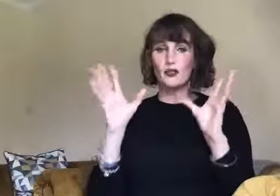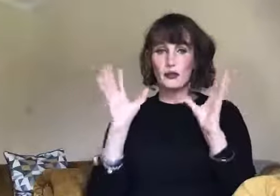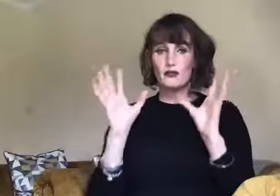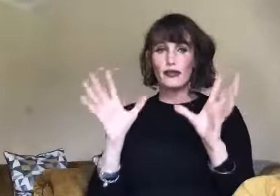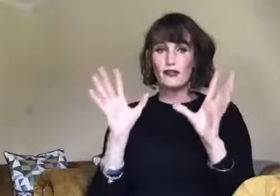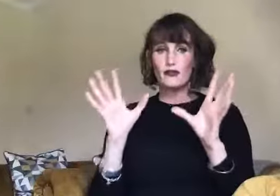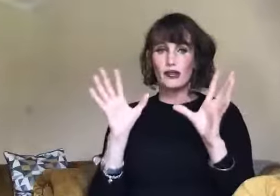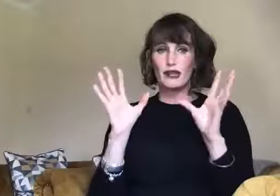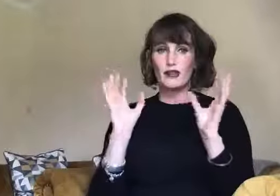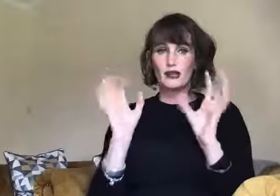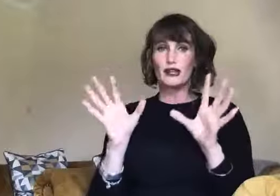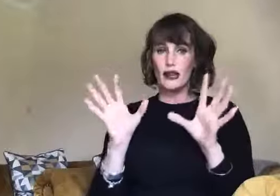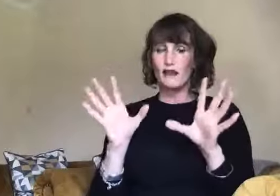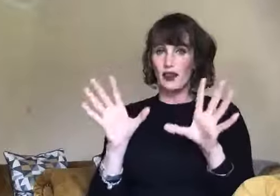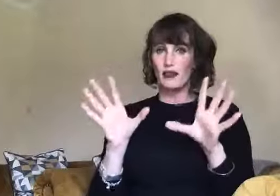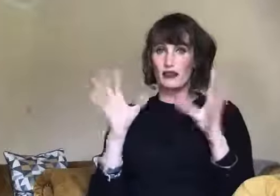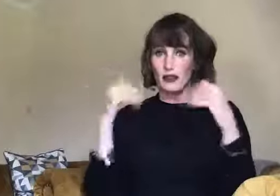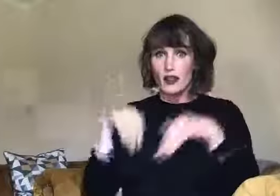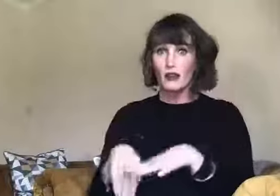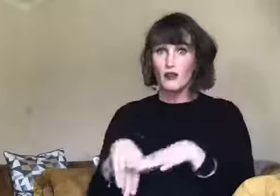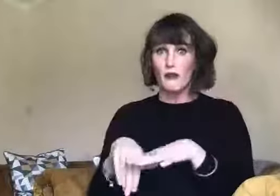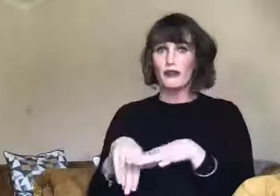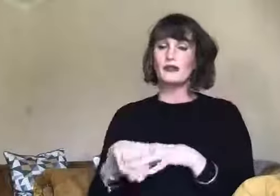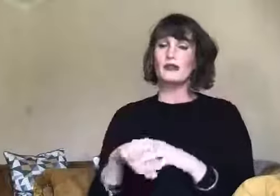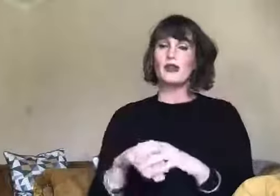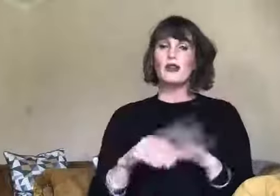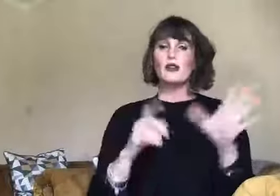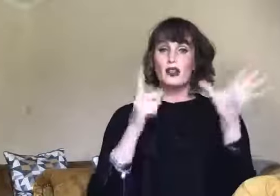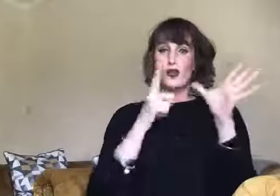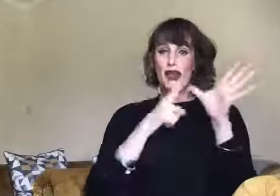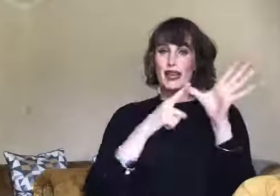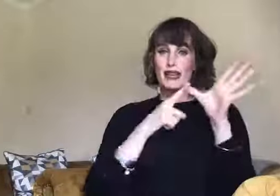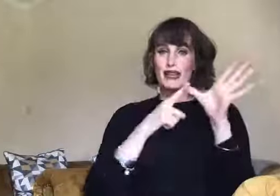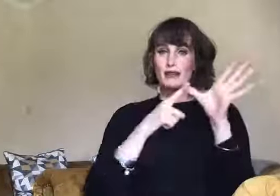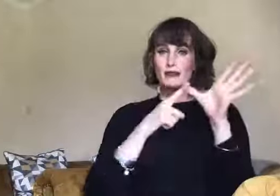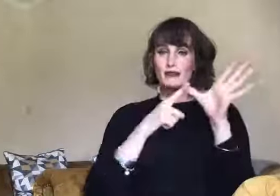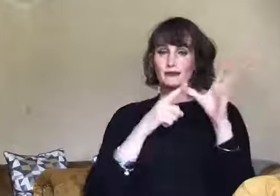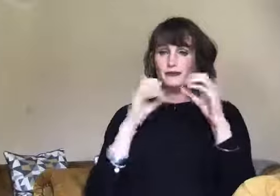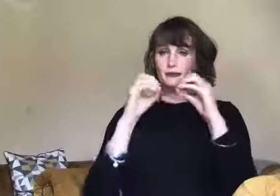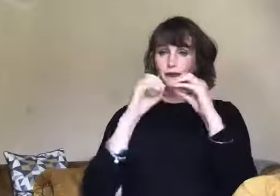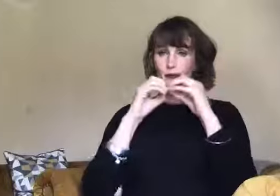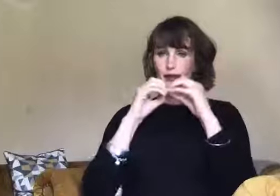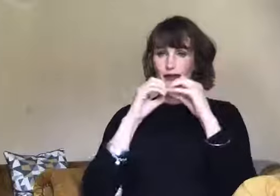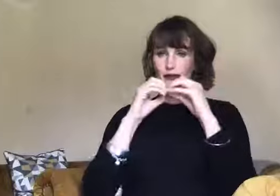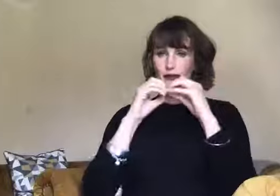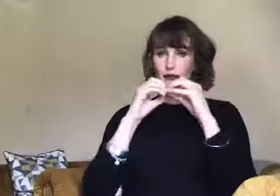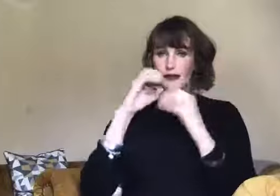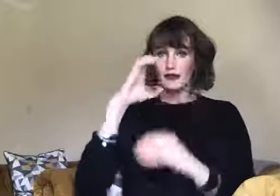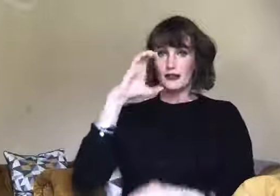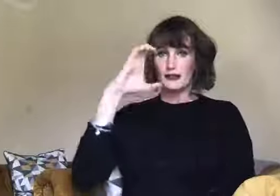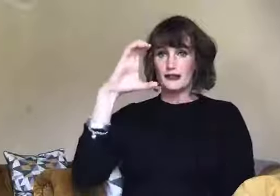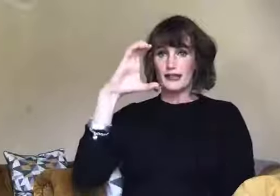that we really have that under our belts. So A, B,